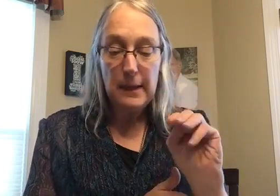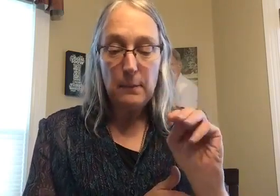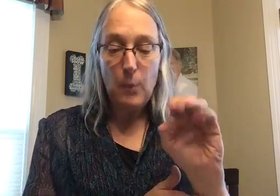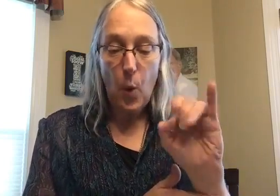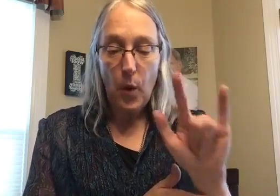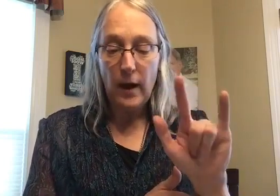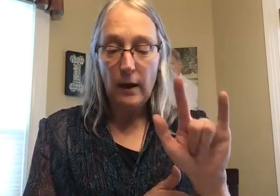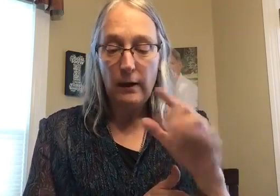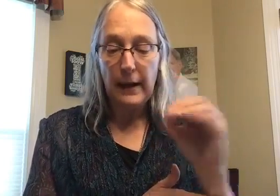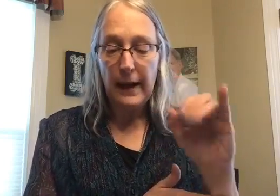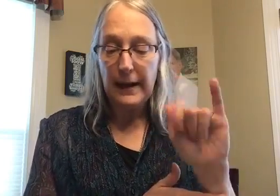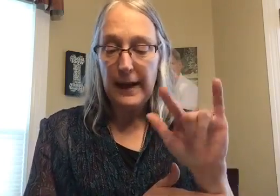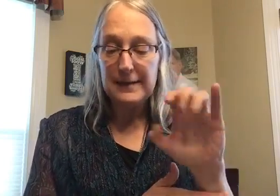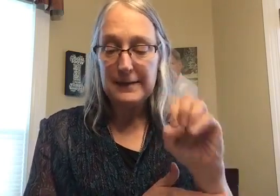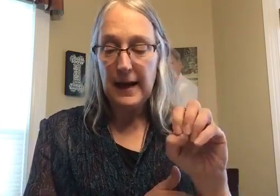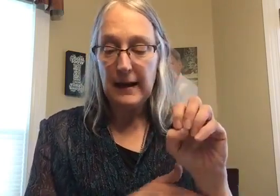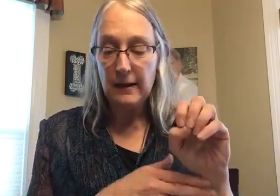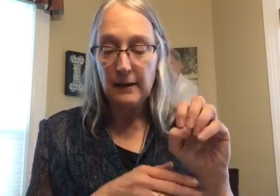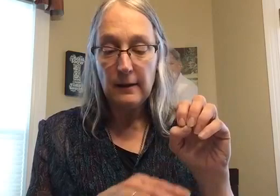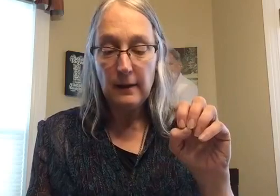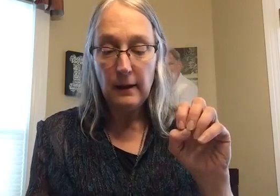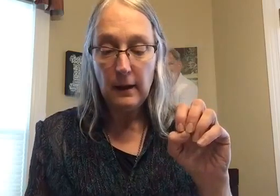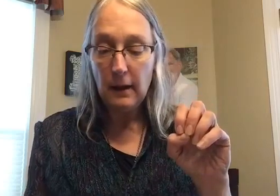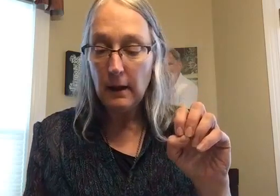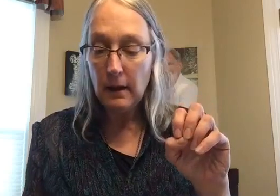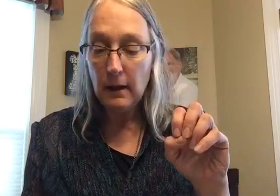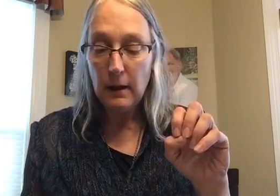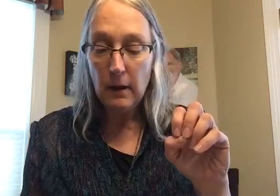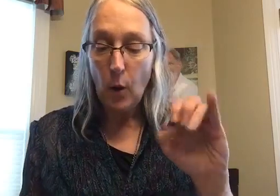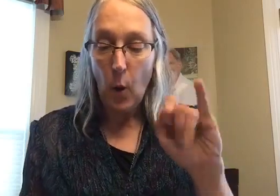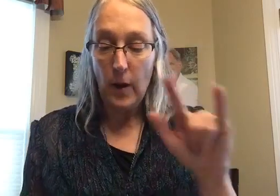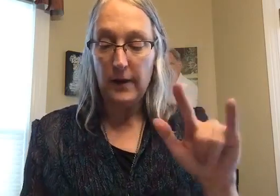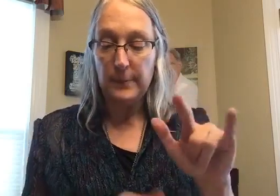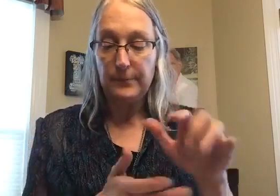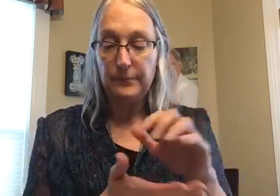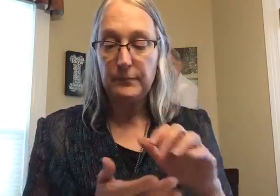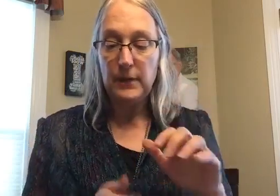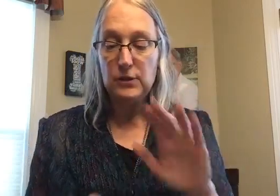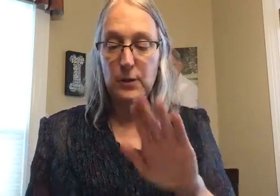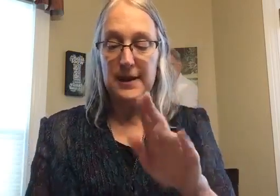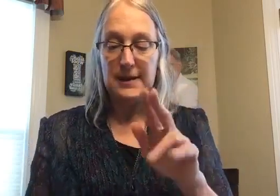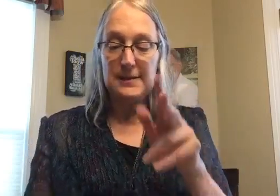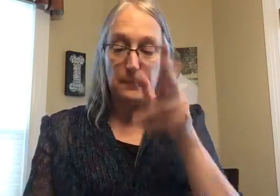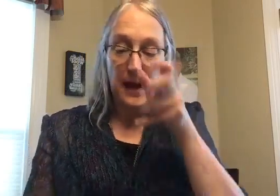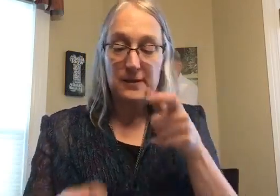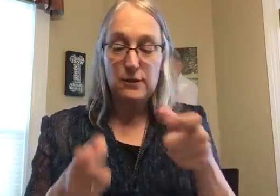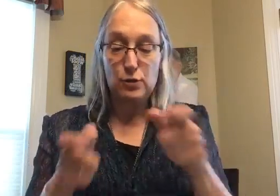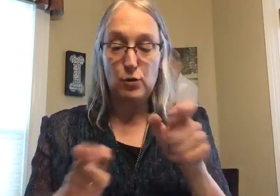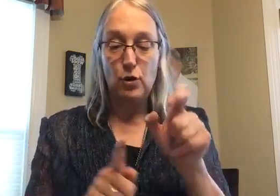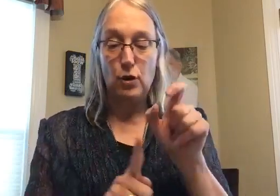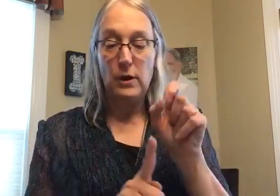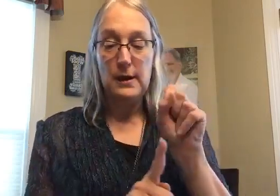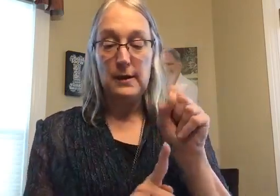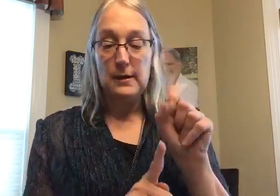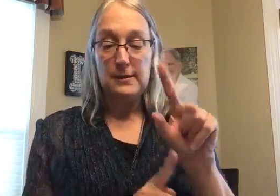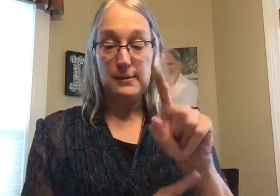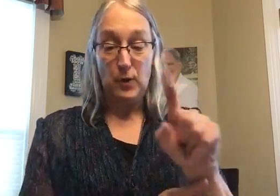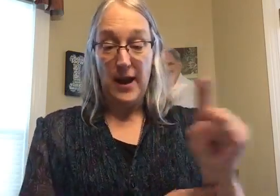Neem oil and castile oil. So his pest control spray